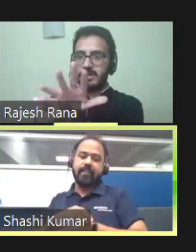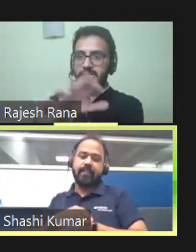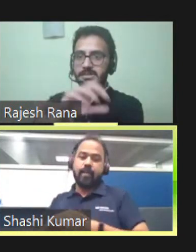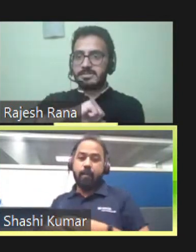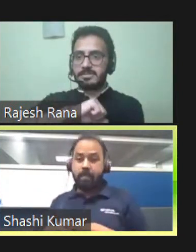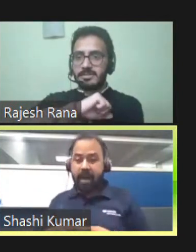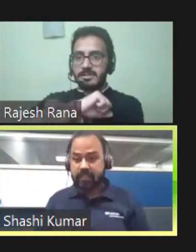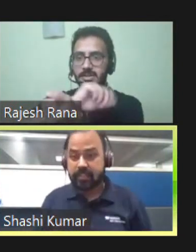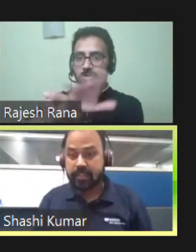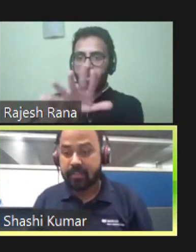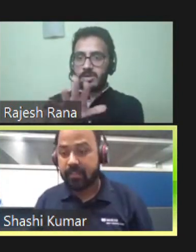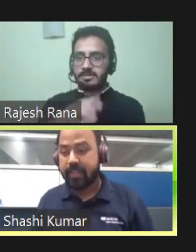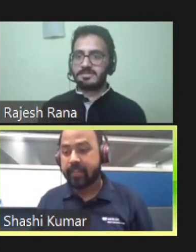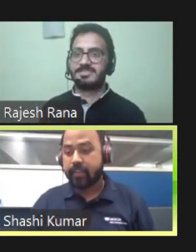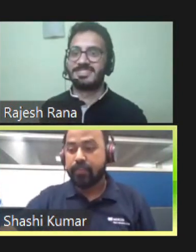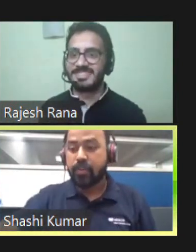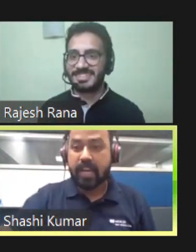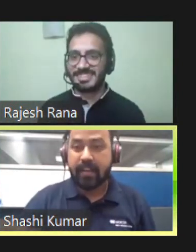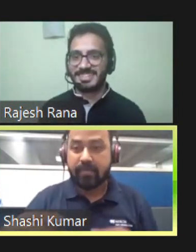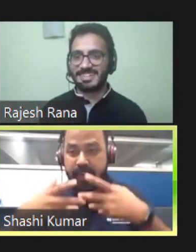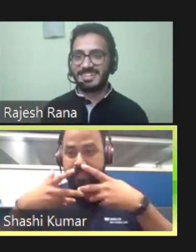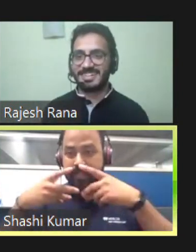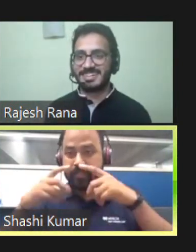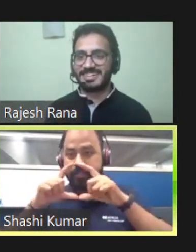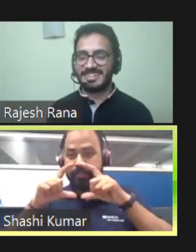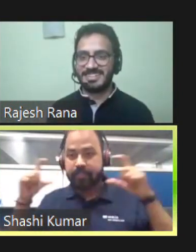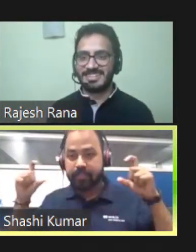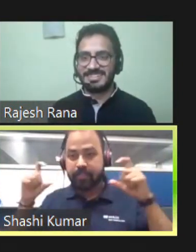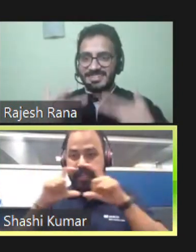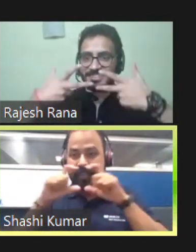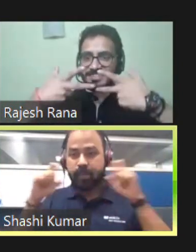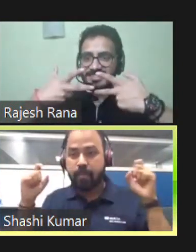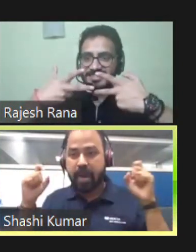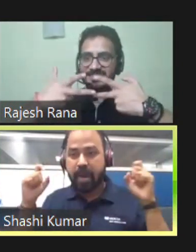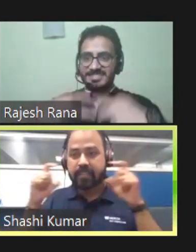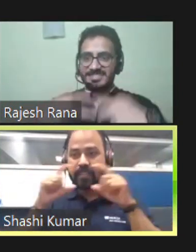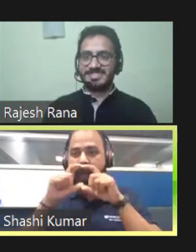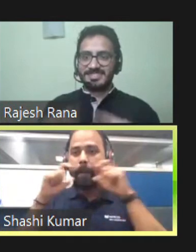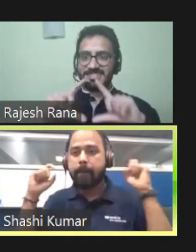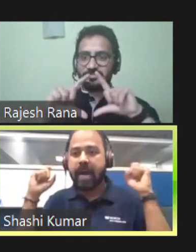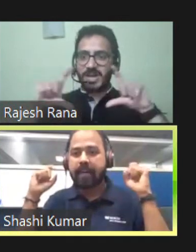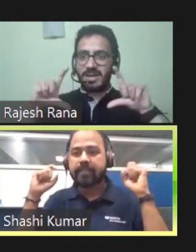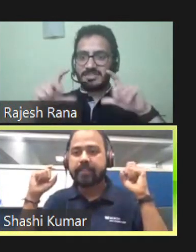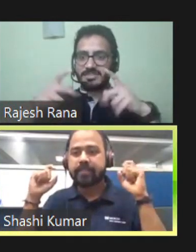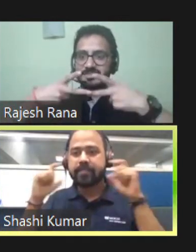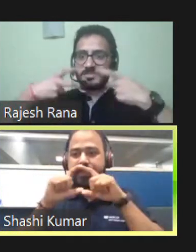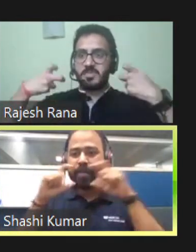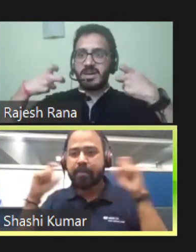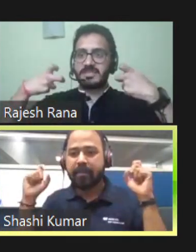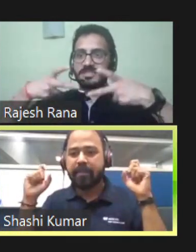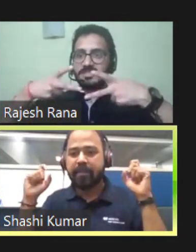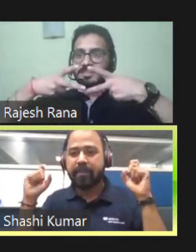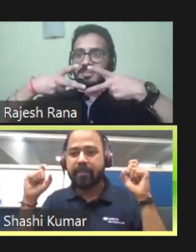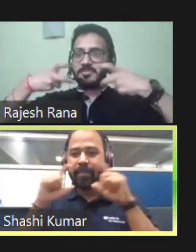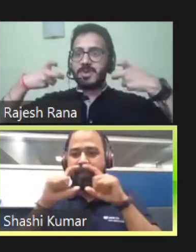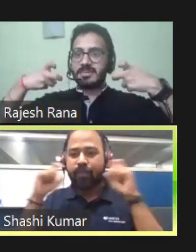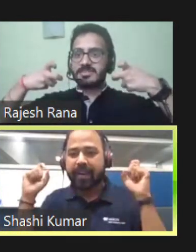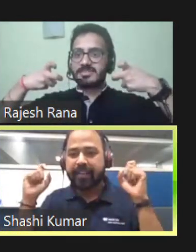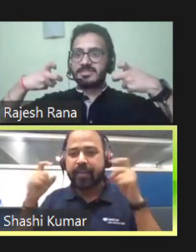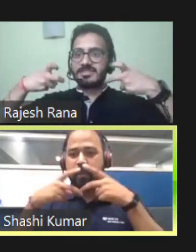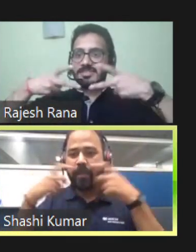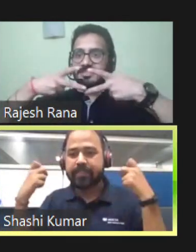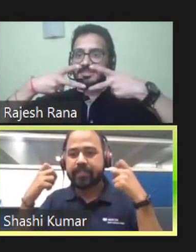COVID-19. Mask, right? We all have mask, right? Mask. Simple.